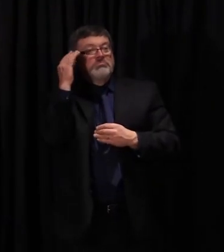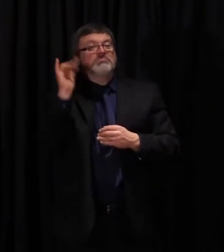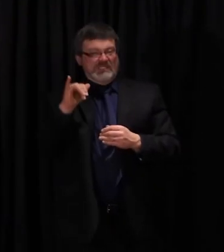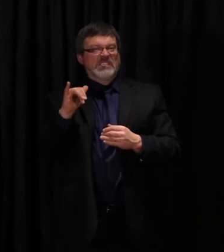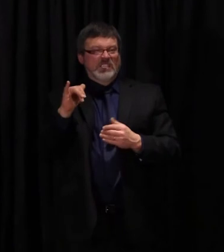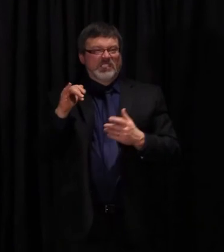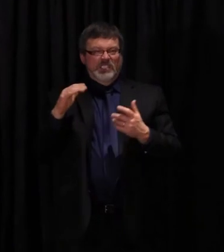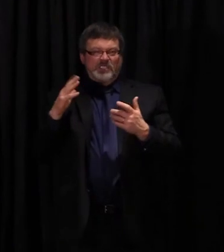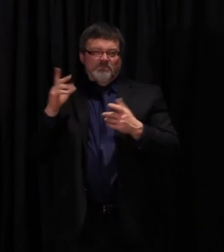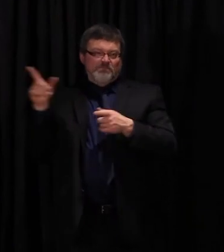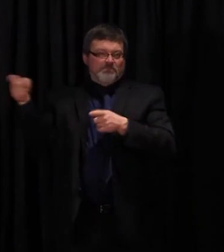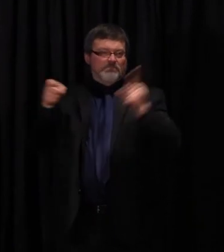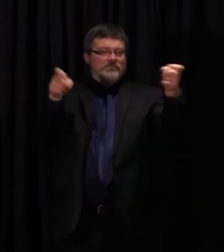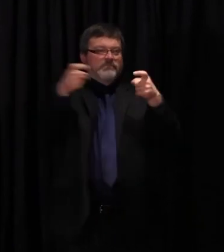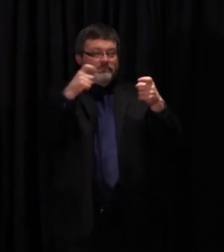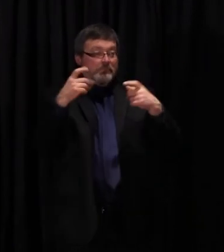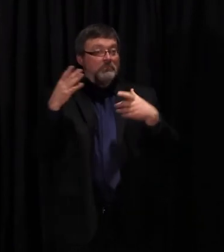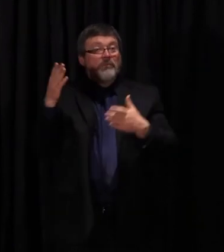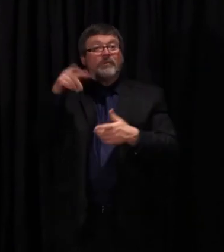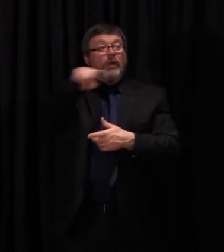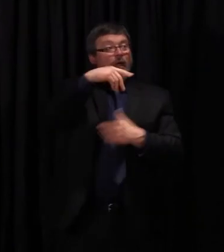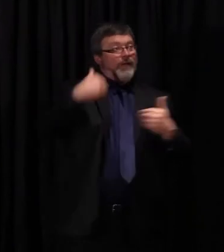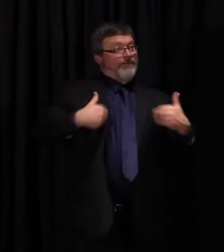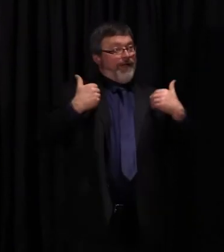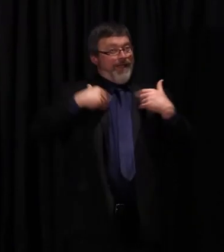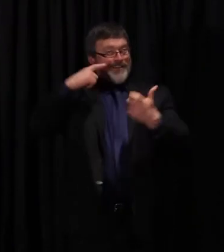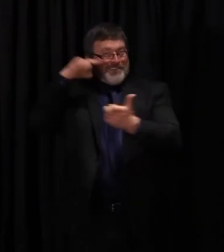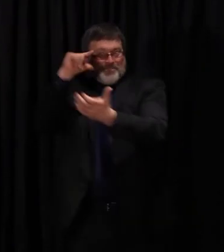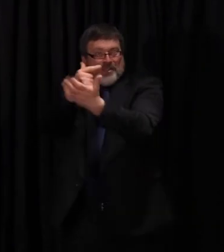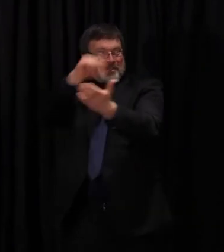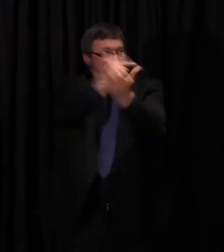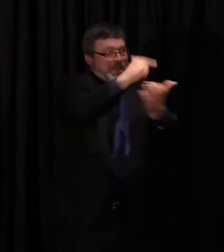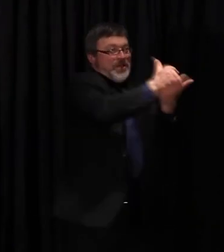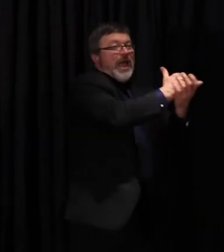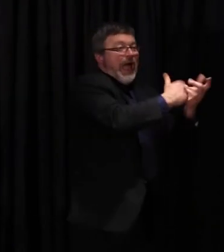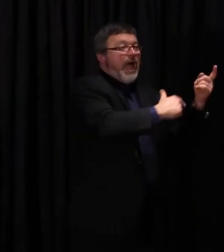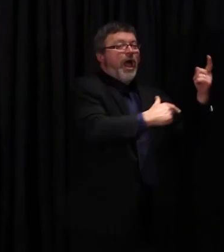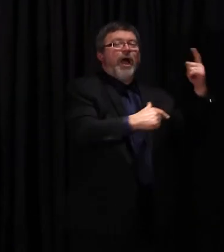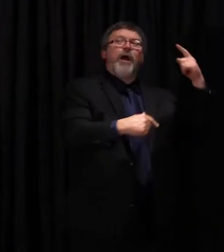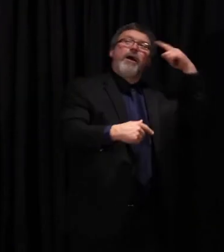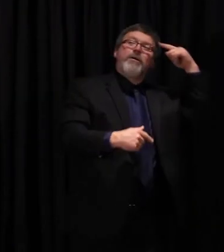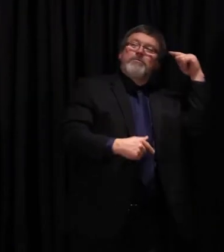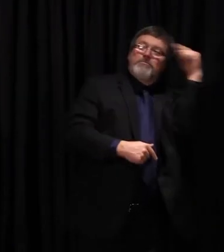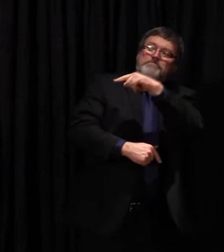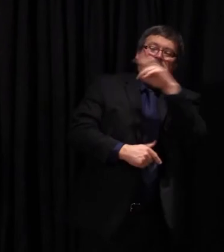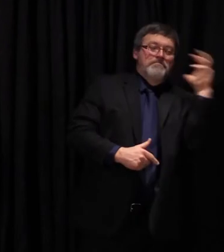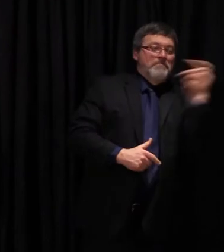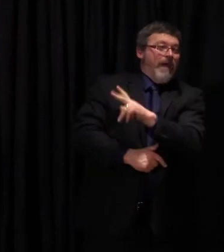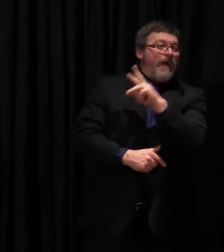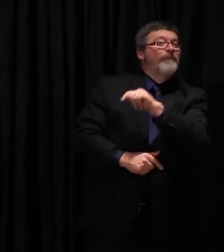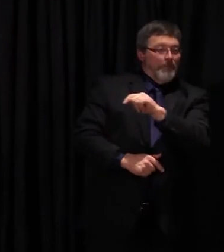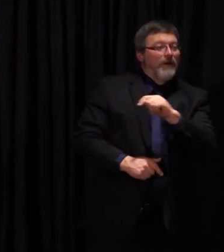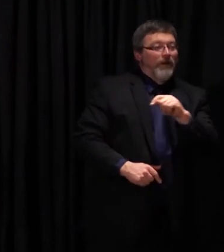adults who moved away after graduation, or those who enjoy the outdoors.